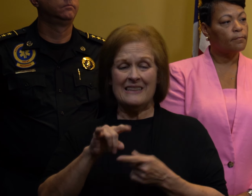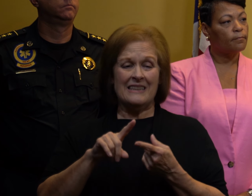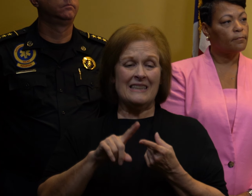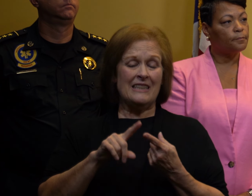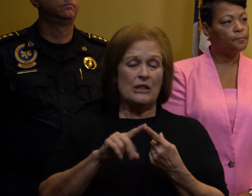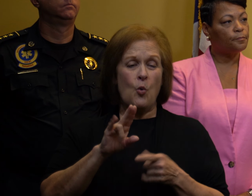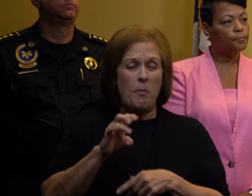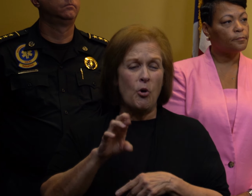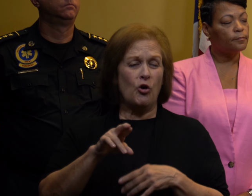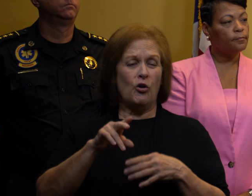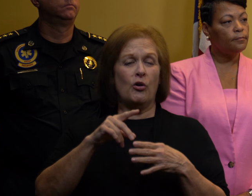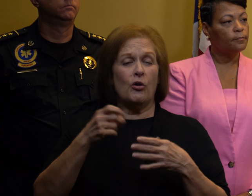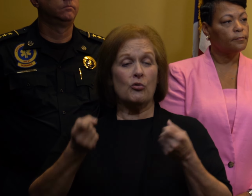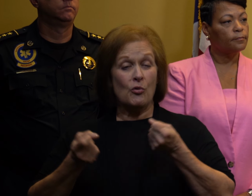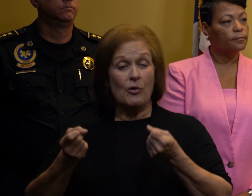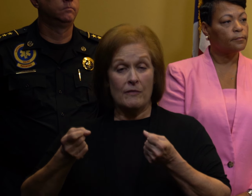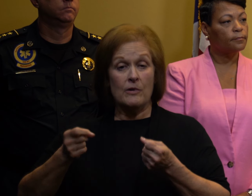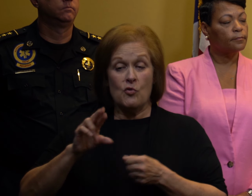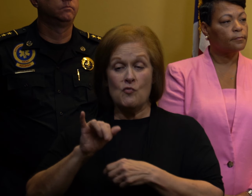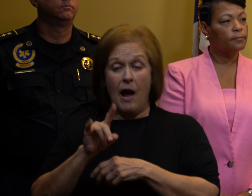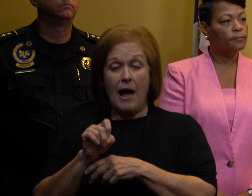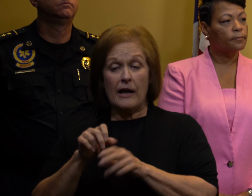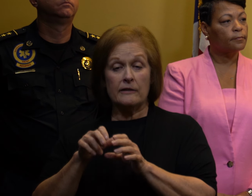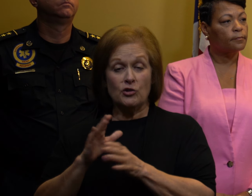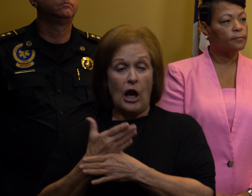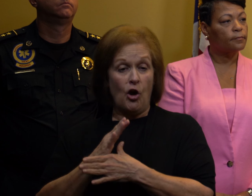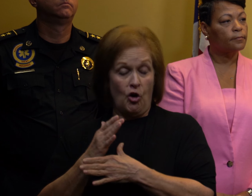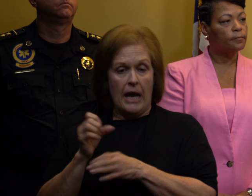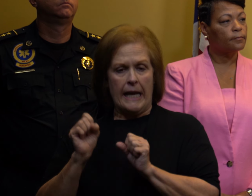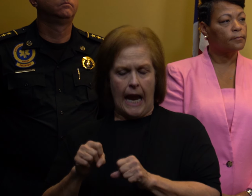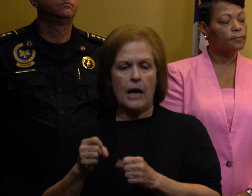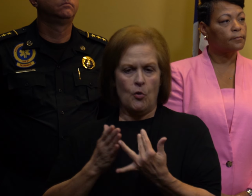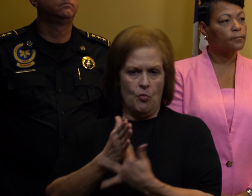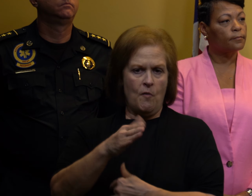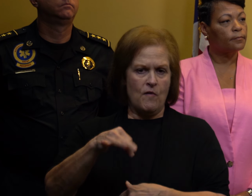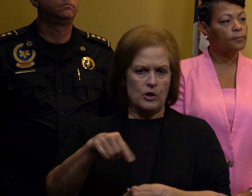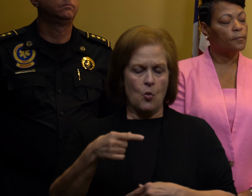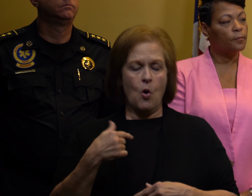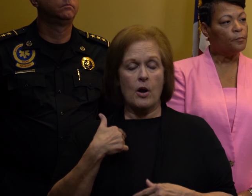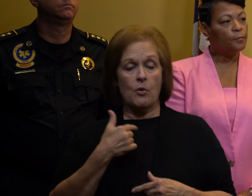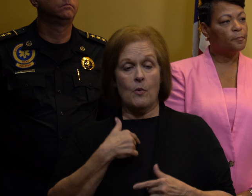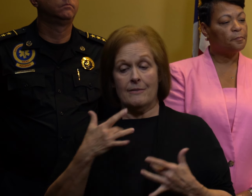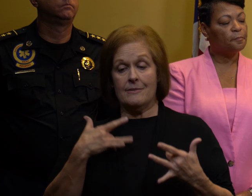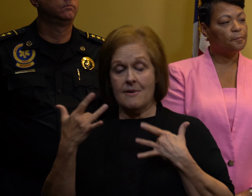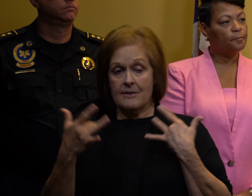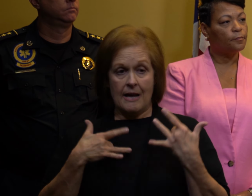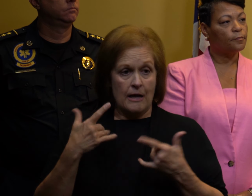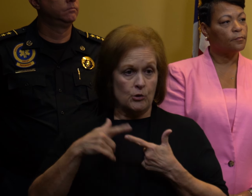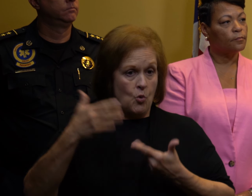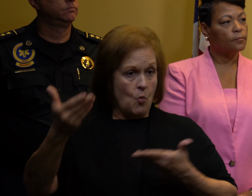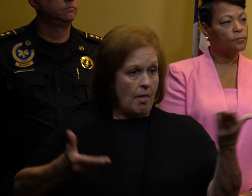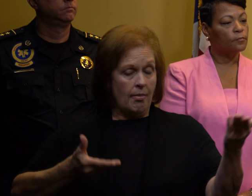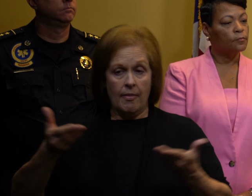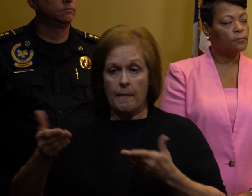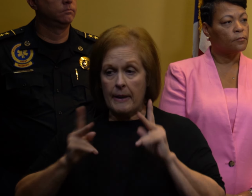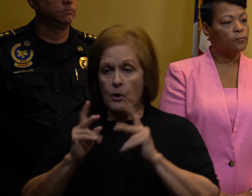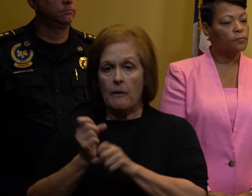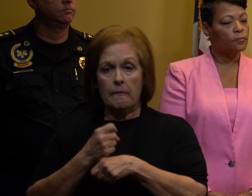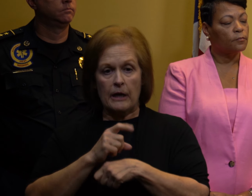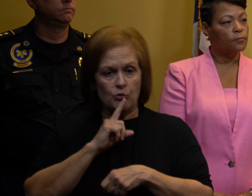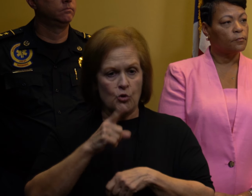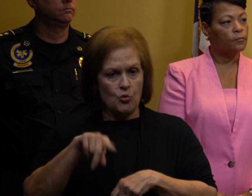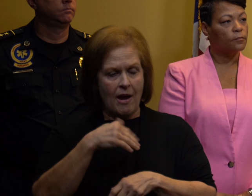enter the quarter to drop off and pick up passengers. We're excited to welcome everyone here and are committed to making sure that everyone